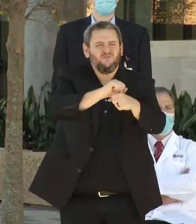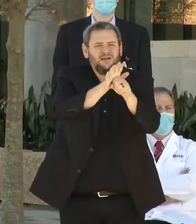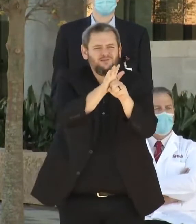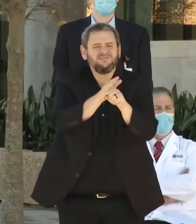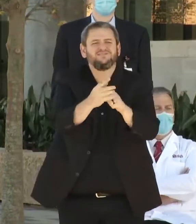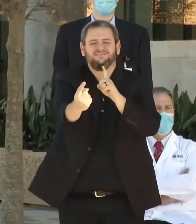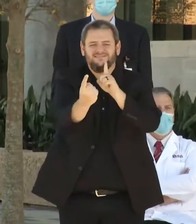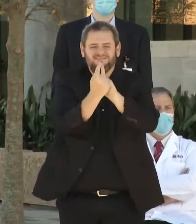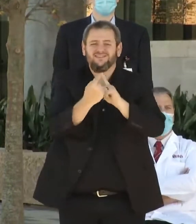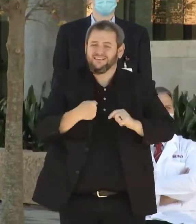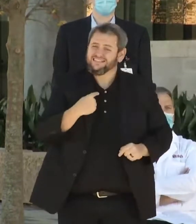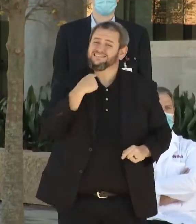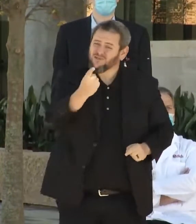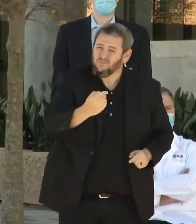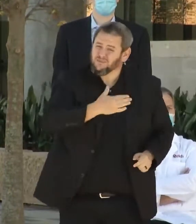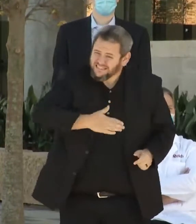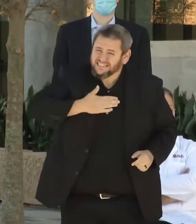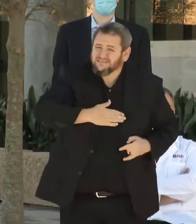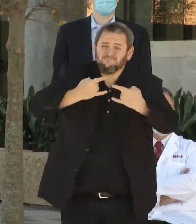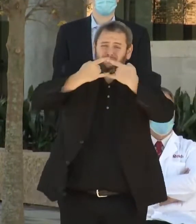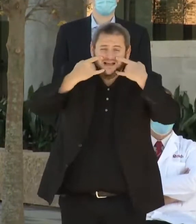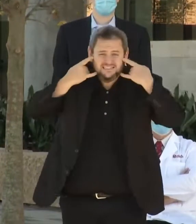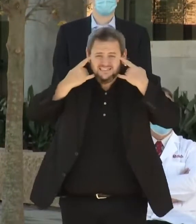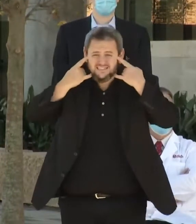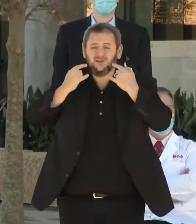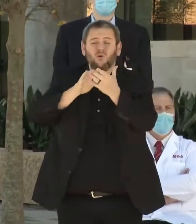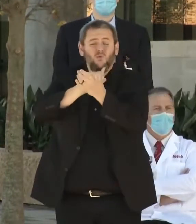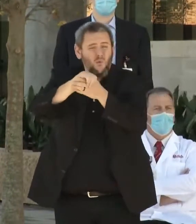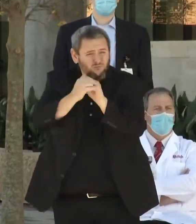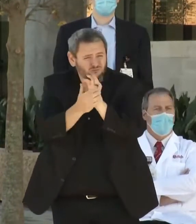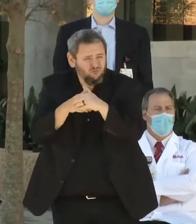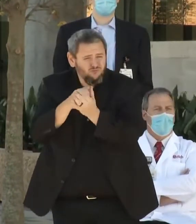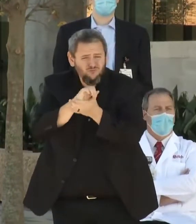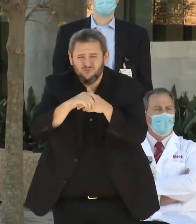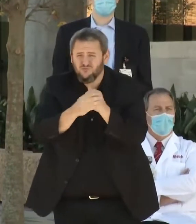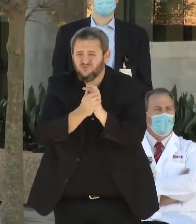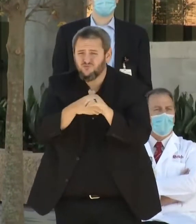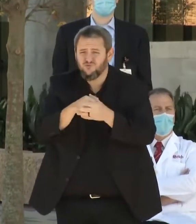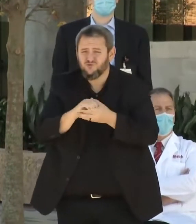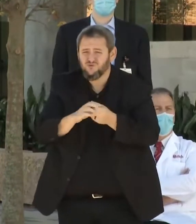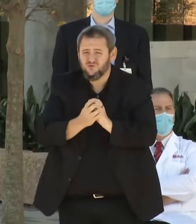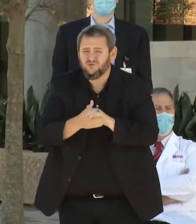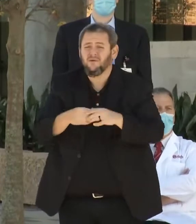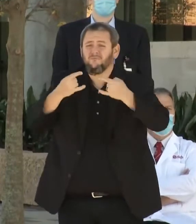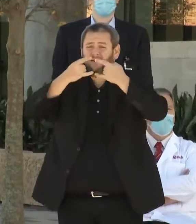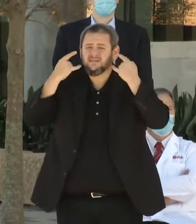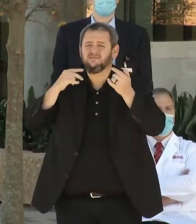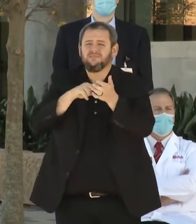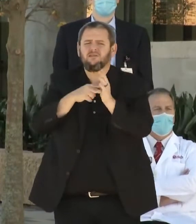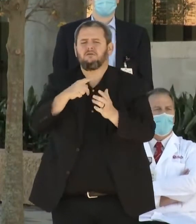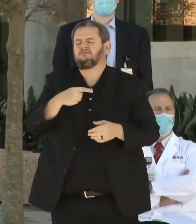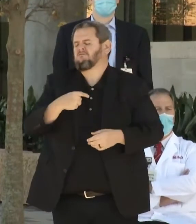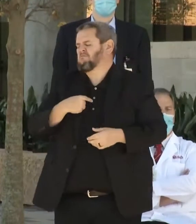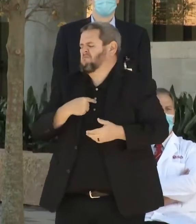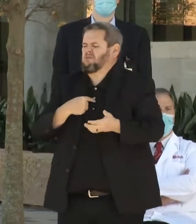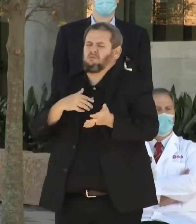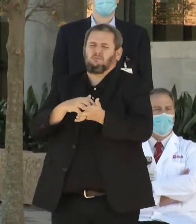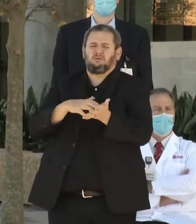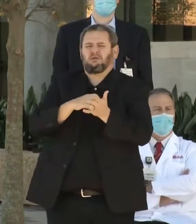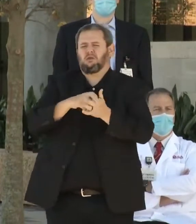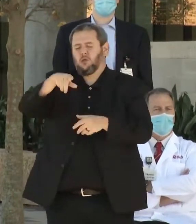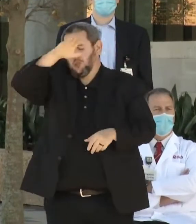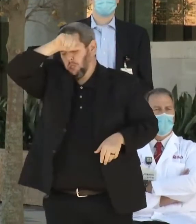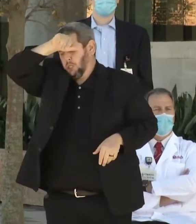mask is not a sign of weakness or fear. It is not a political statement. It's an outward symbol that says, I